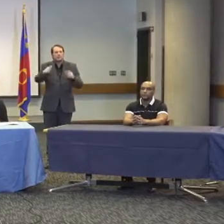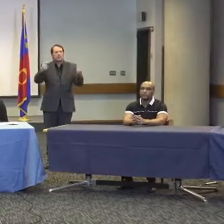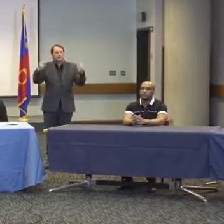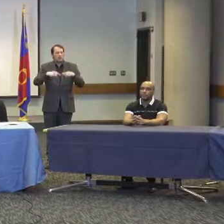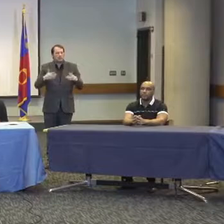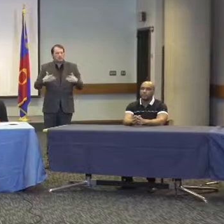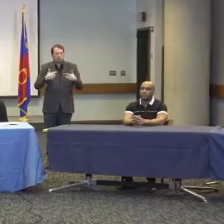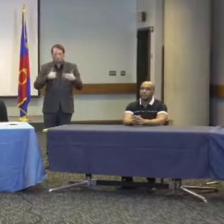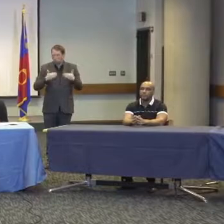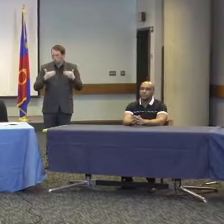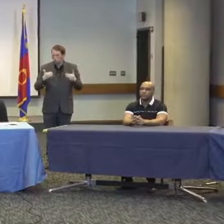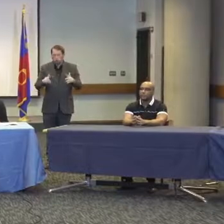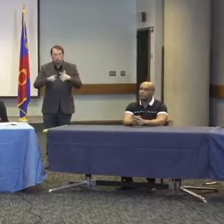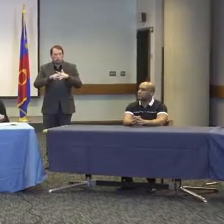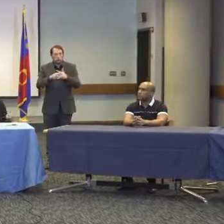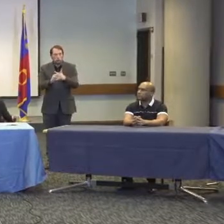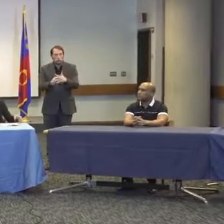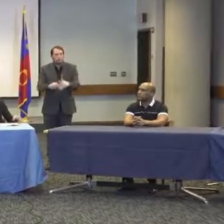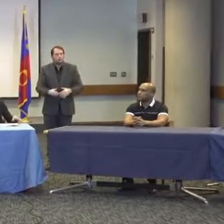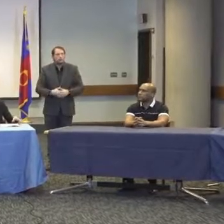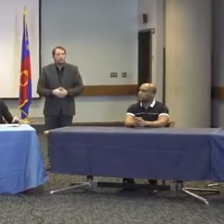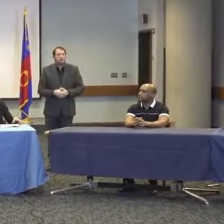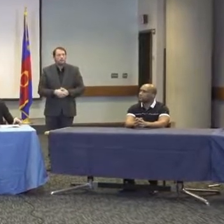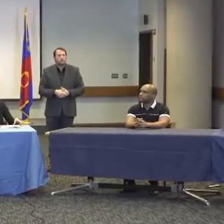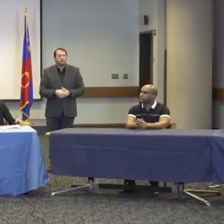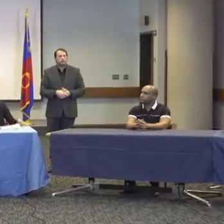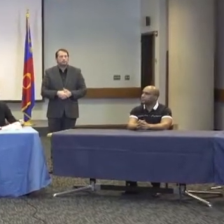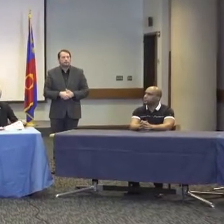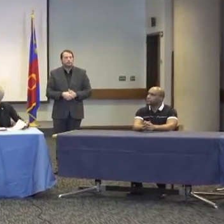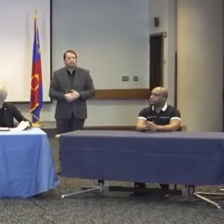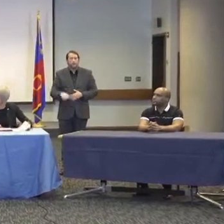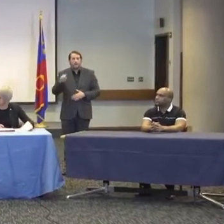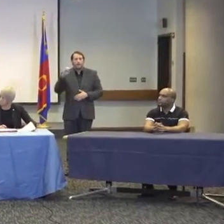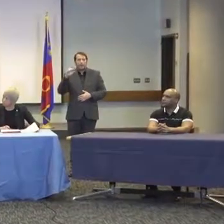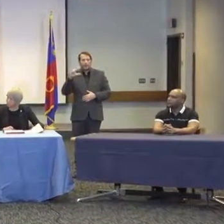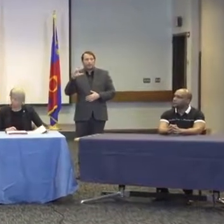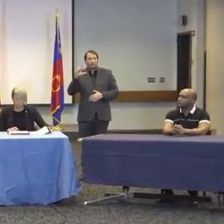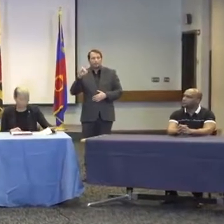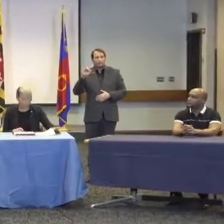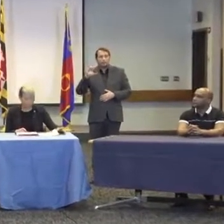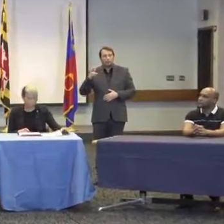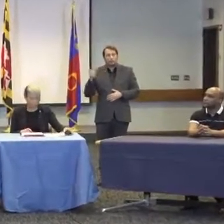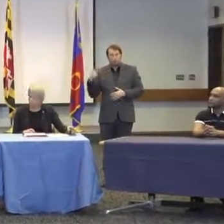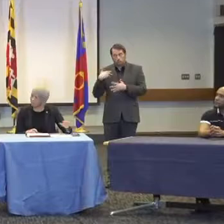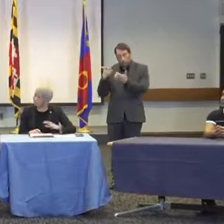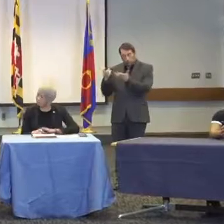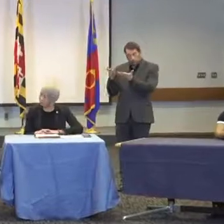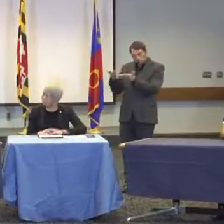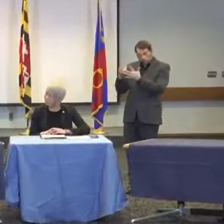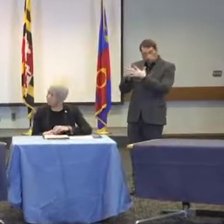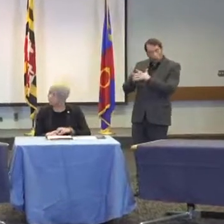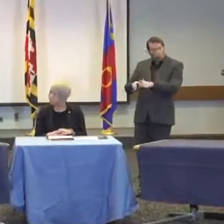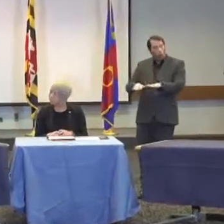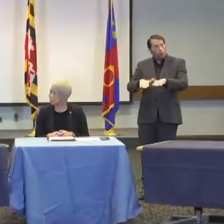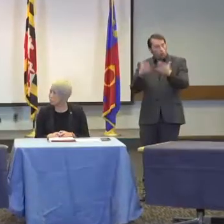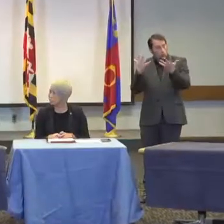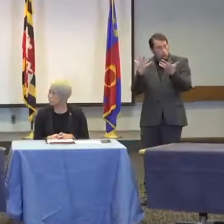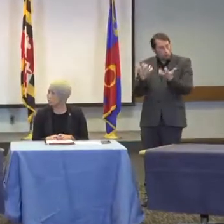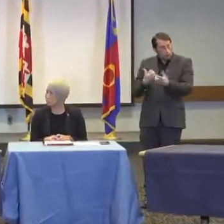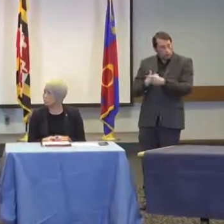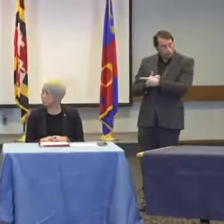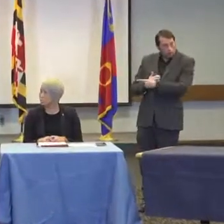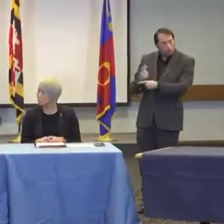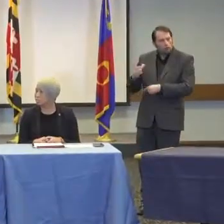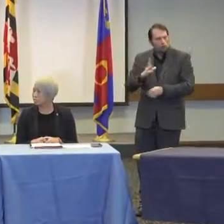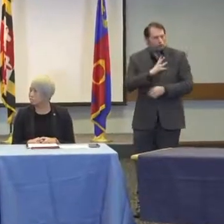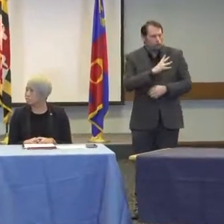to provide us with some opening remarks? Yeah, I guess my first comment is, these are the kind of press